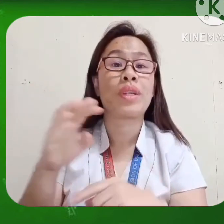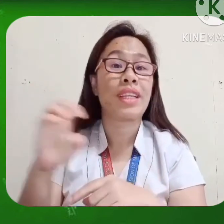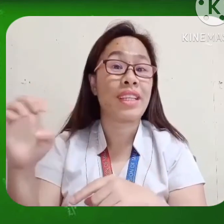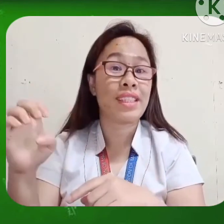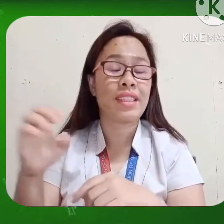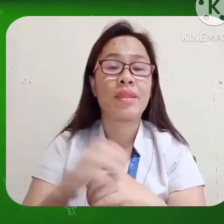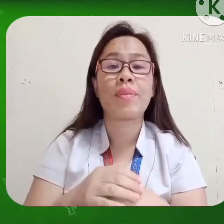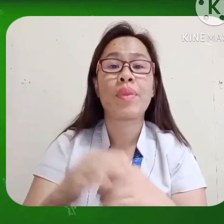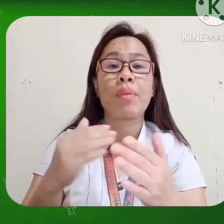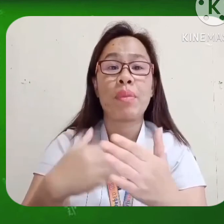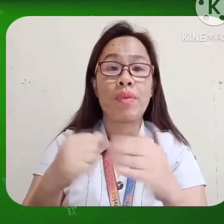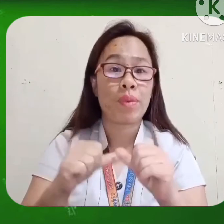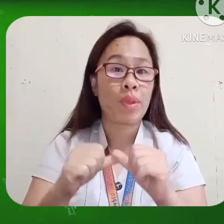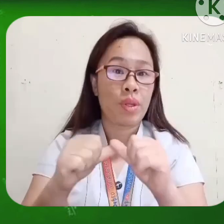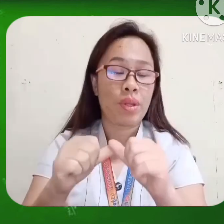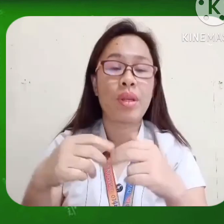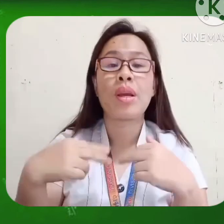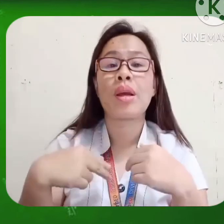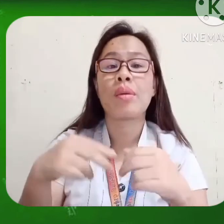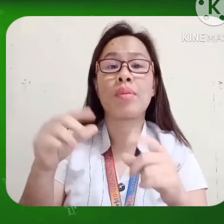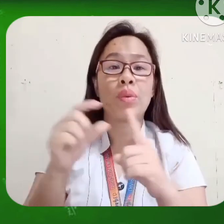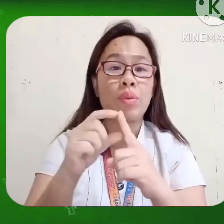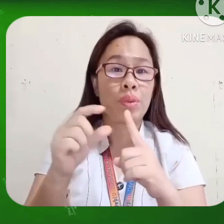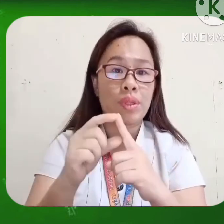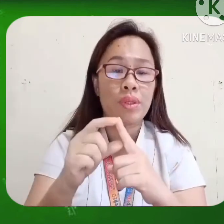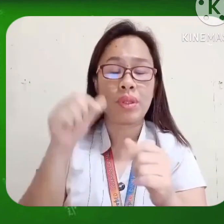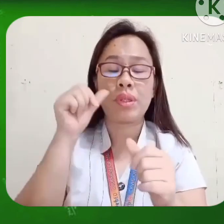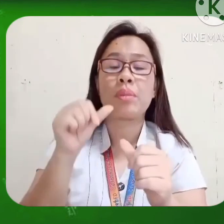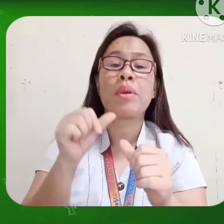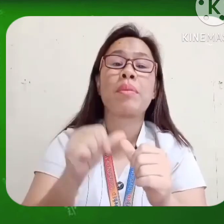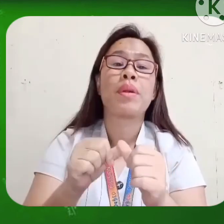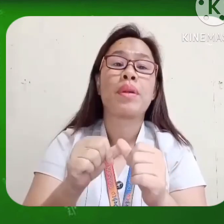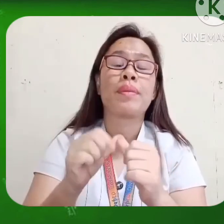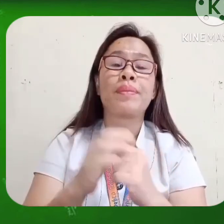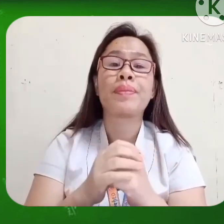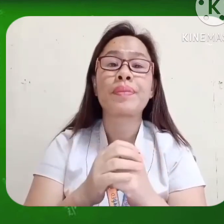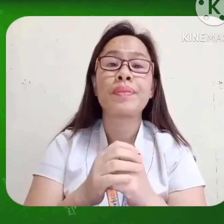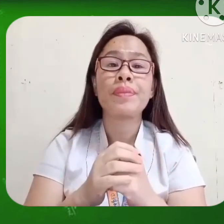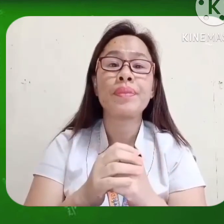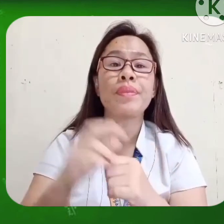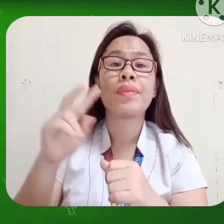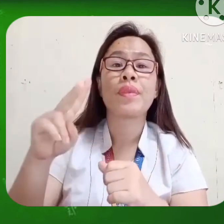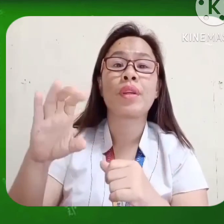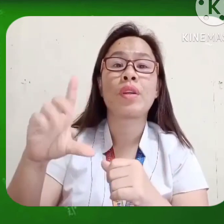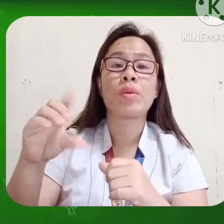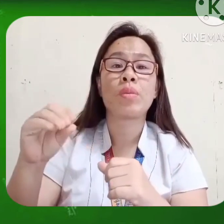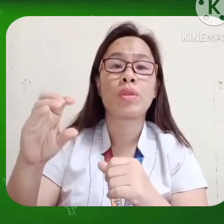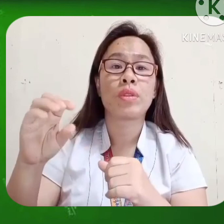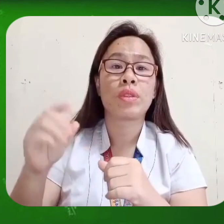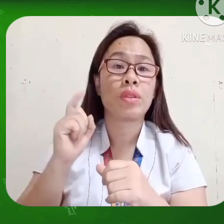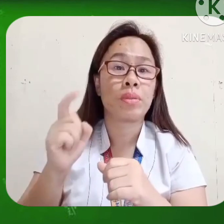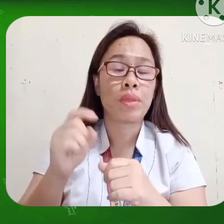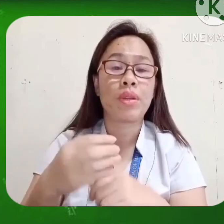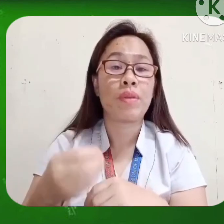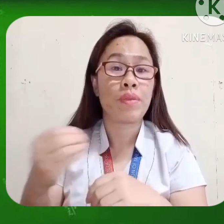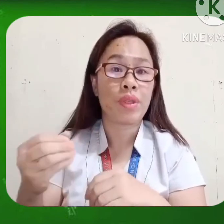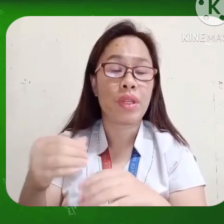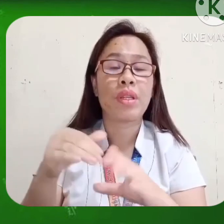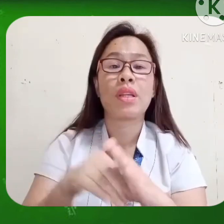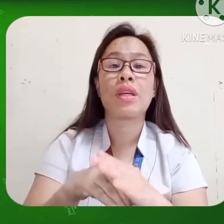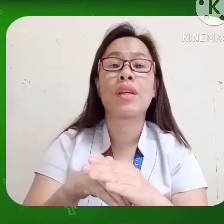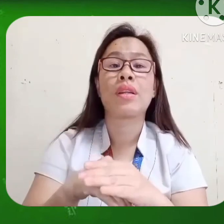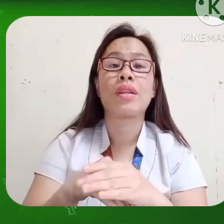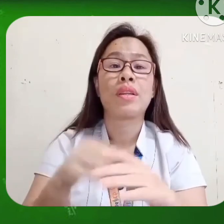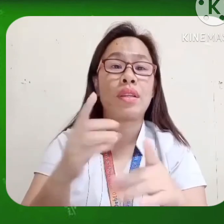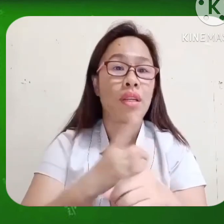to the east. Before we proceed, here are the key terms that you need to take note. Velocity is the speed of